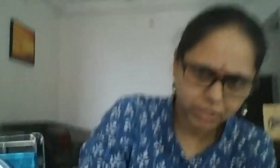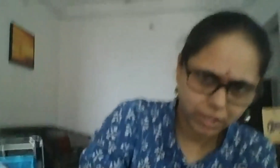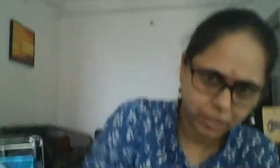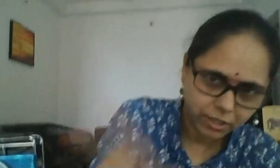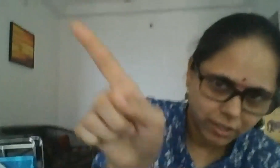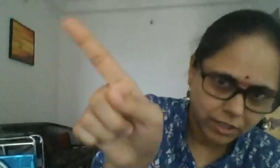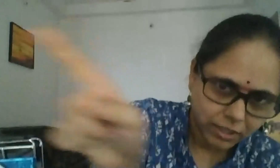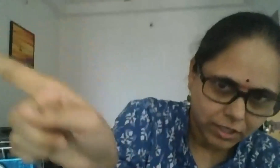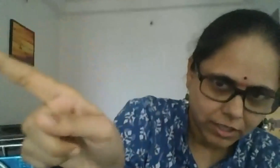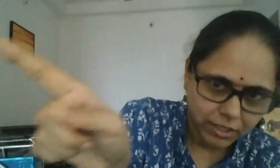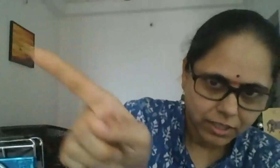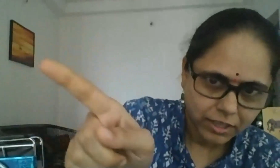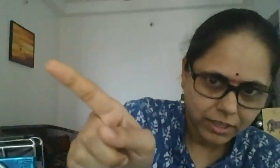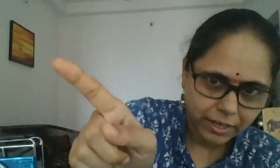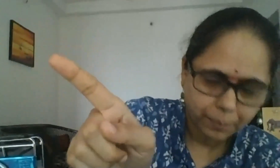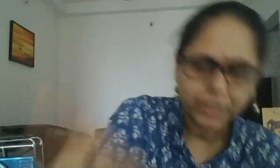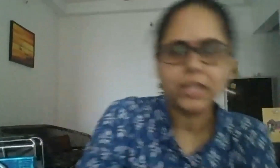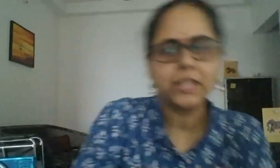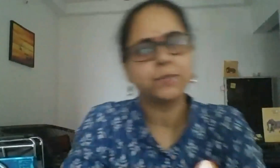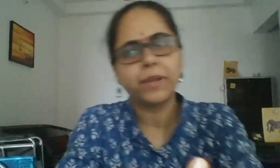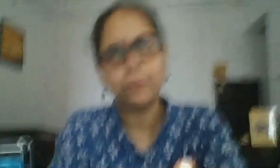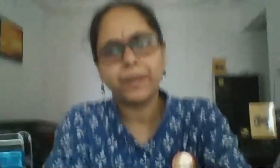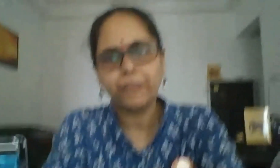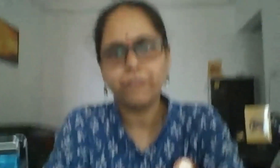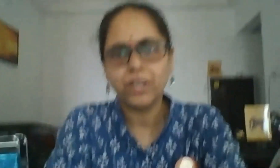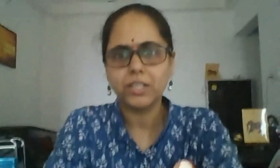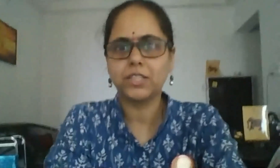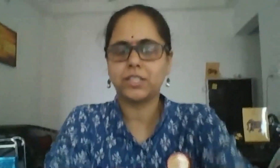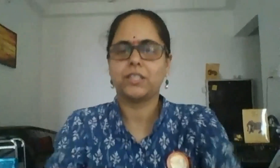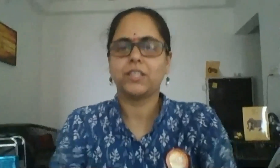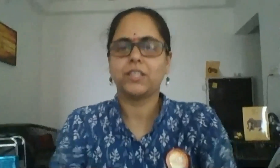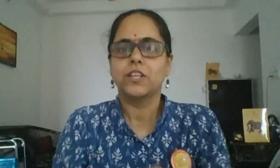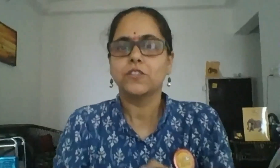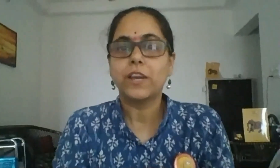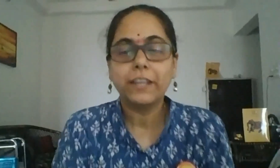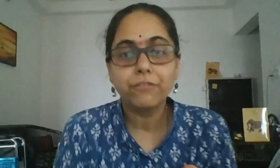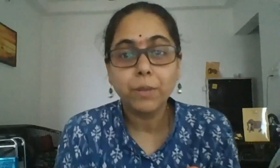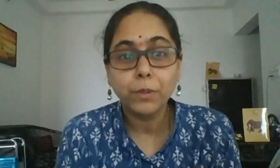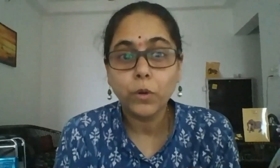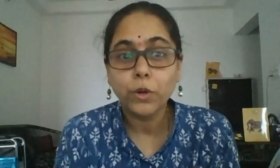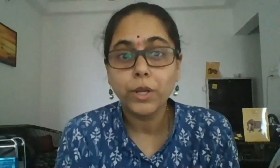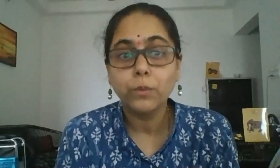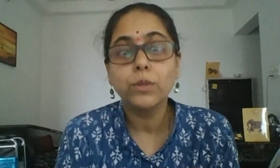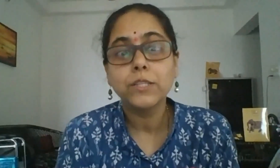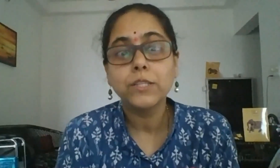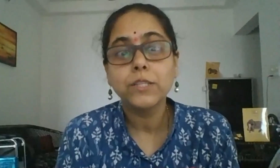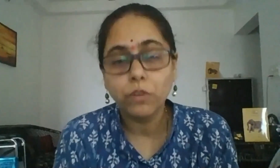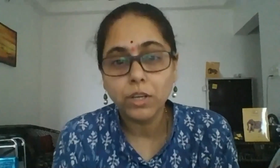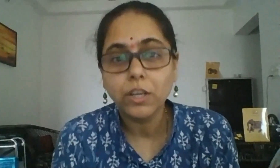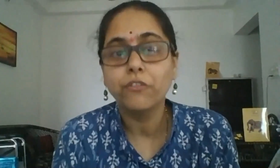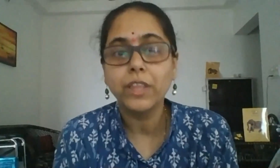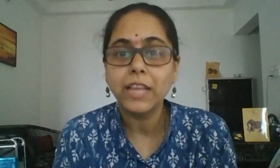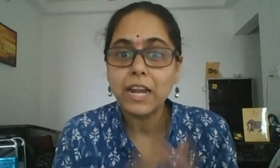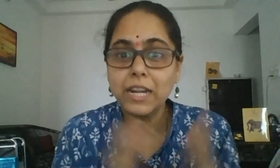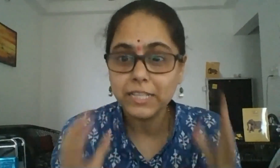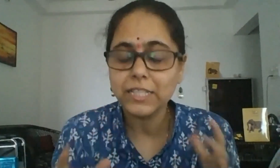clear. That painting is made by deaf artists. So at Giftable, what we do is we work with artists